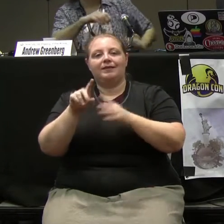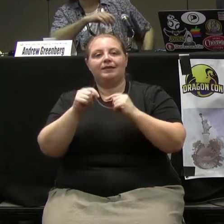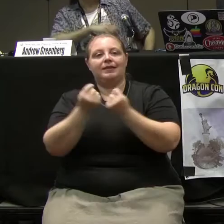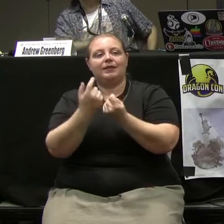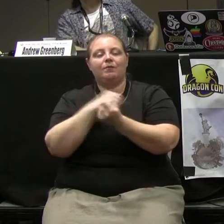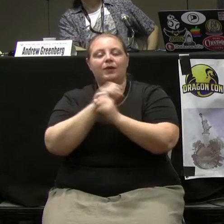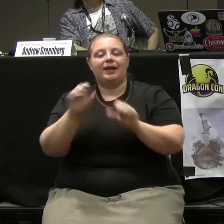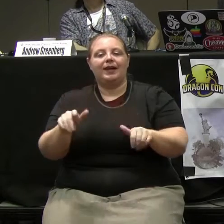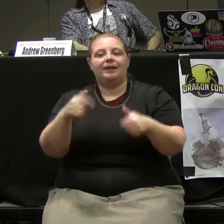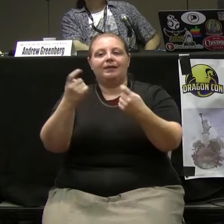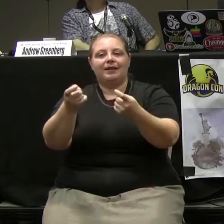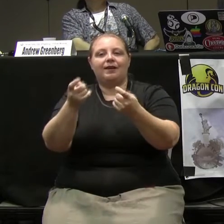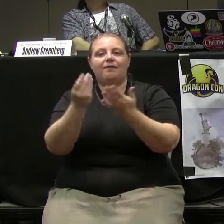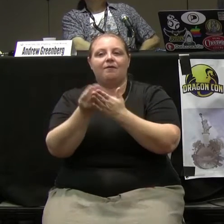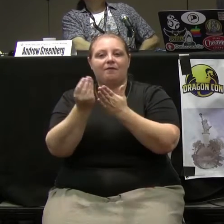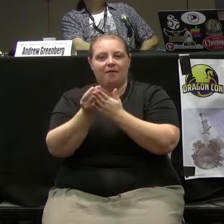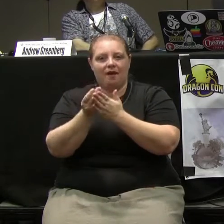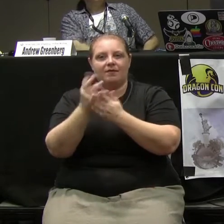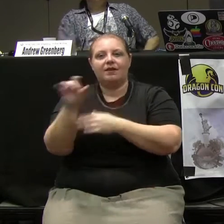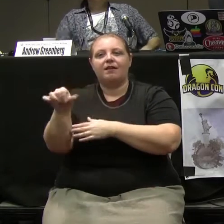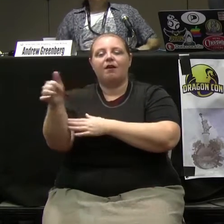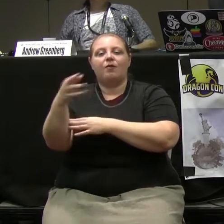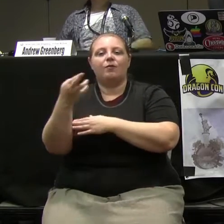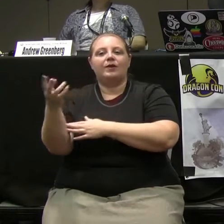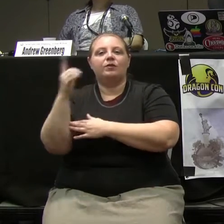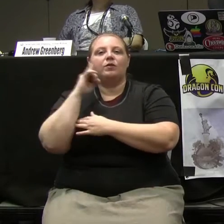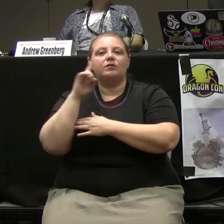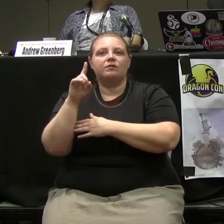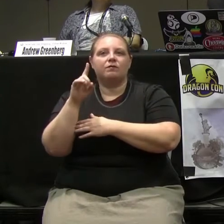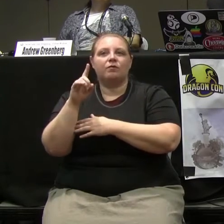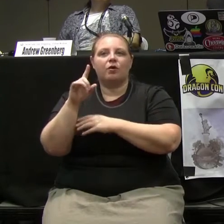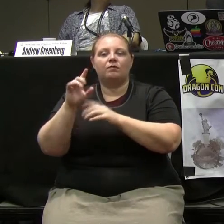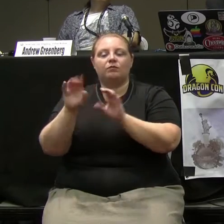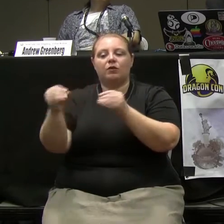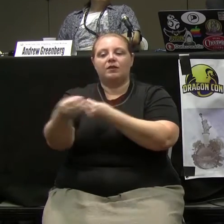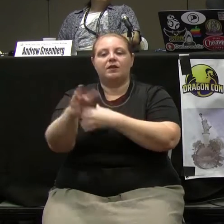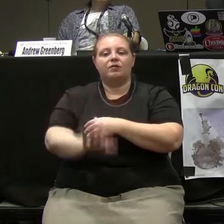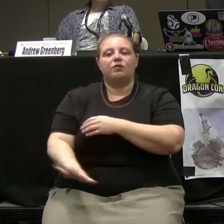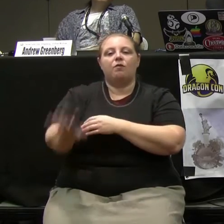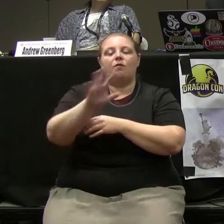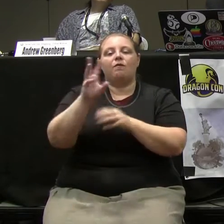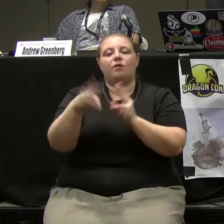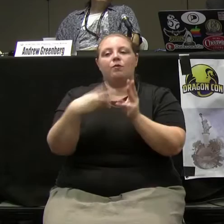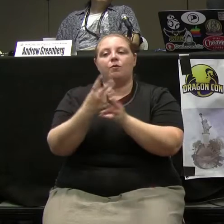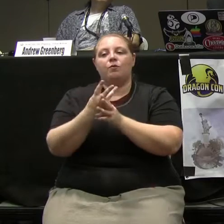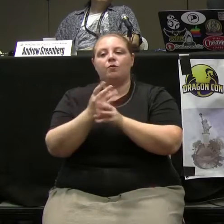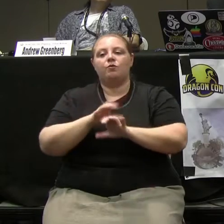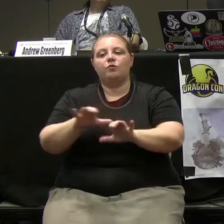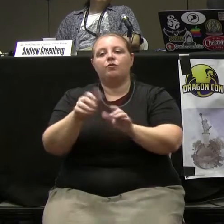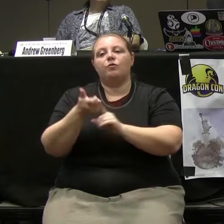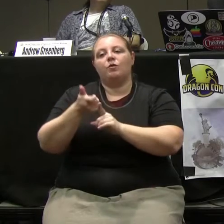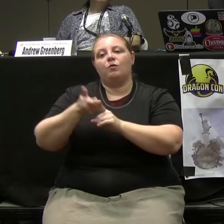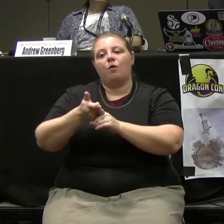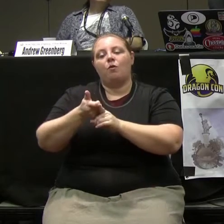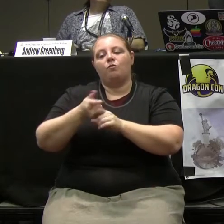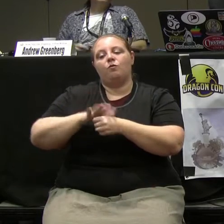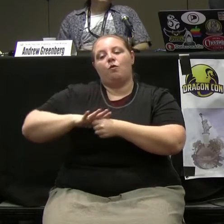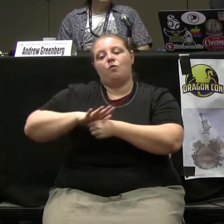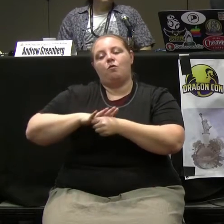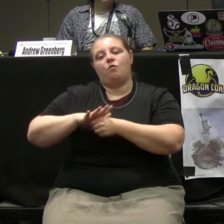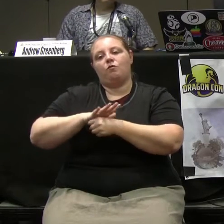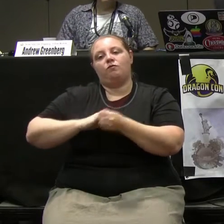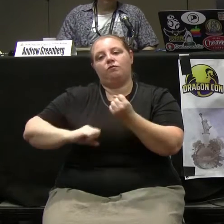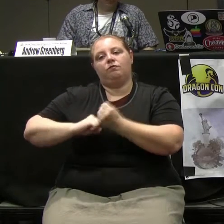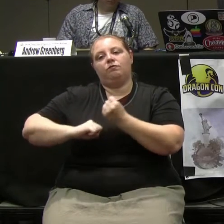to give funds and other resources to organizations around the world in order to do their own local campaigning. So we're